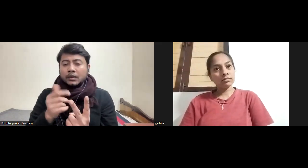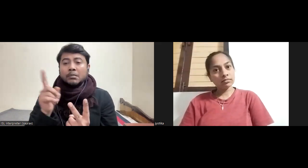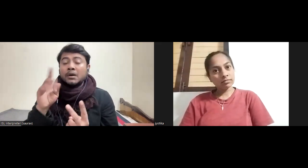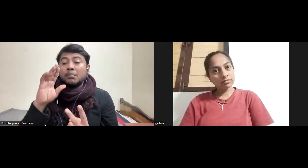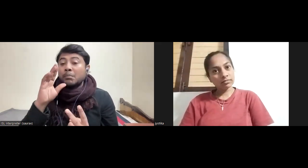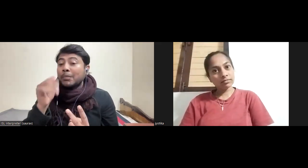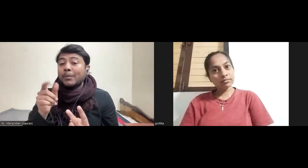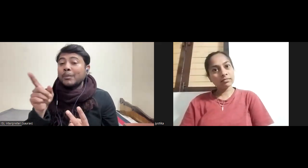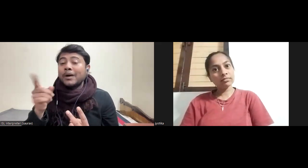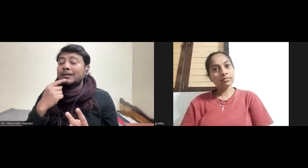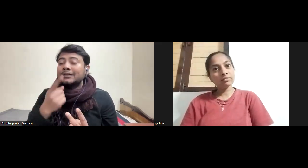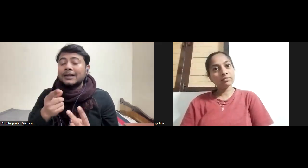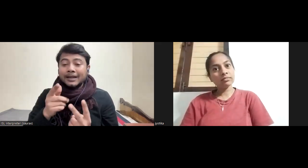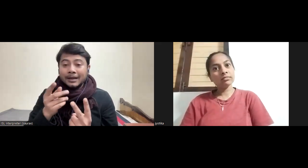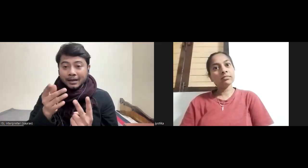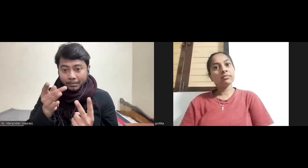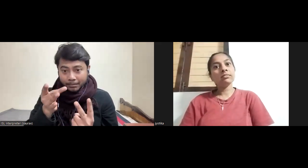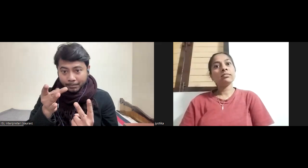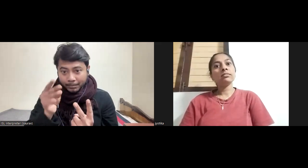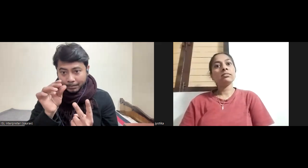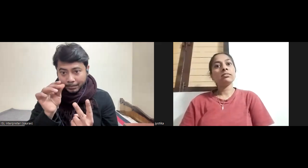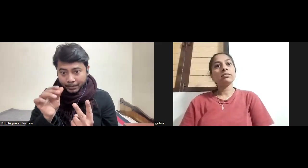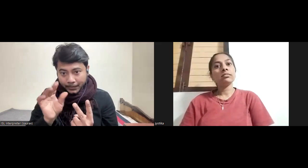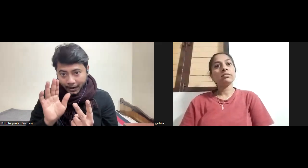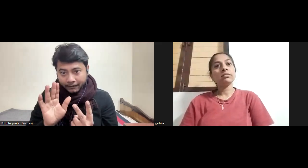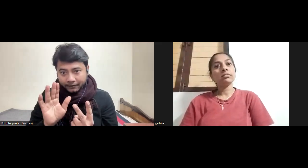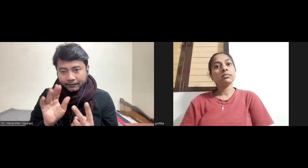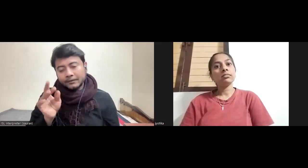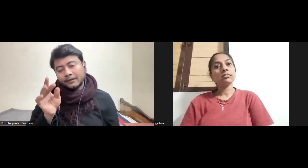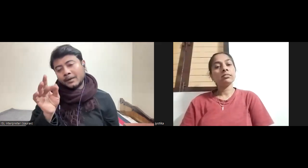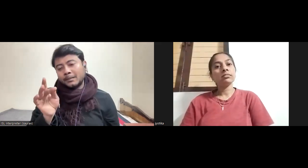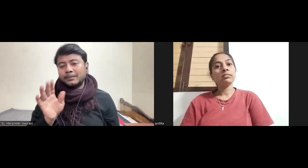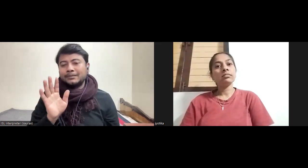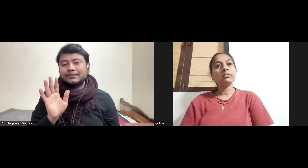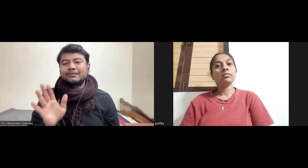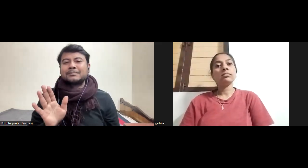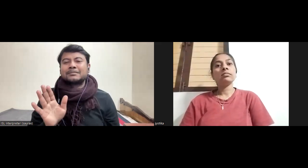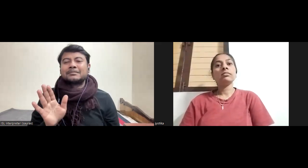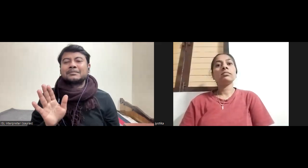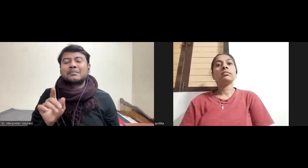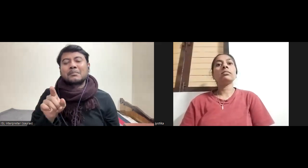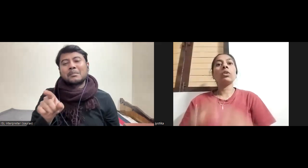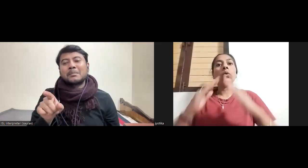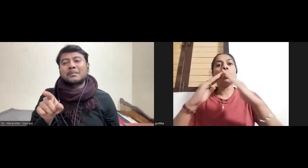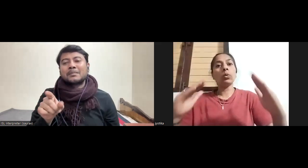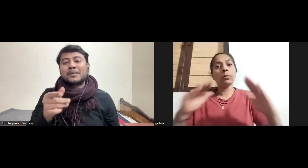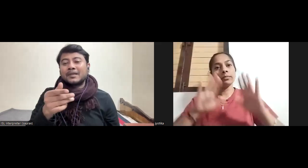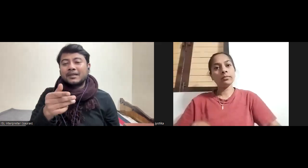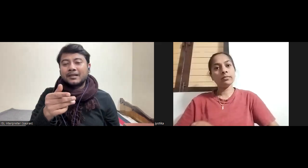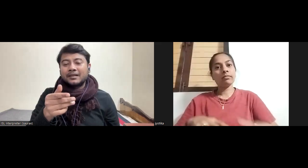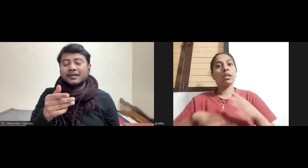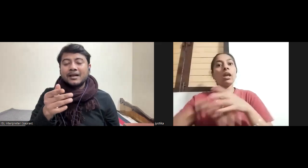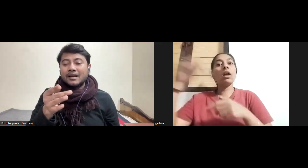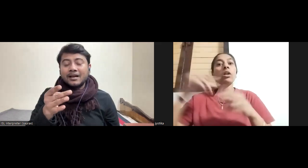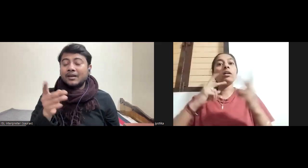say only on beads. Prabhupada never would say counter, or like in some emergency where you are at a place where